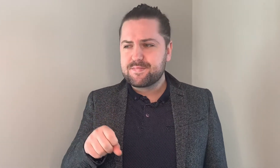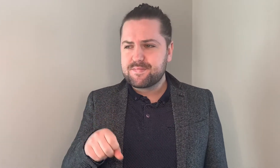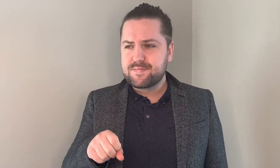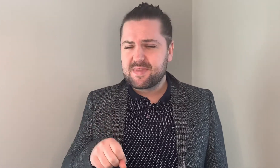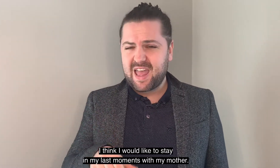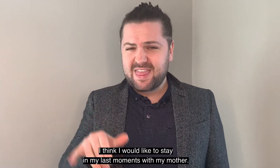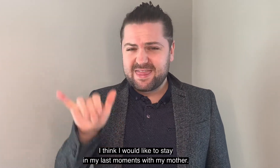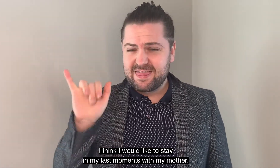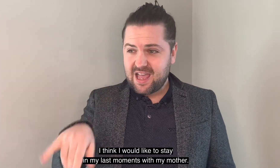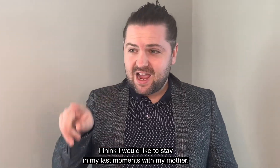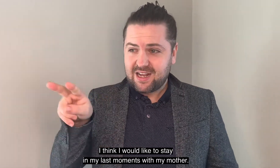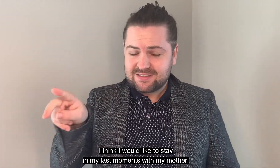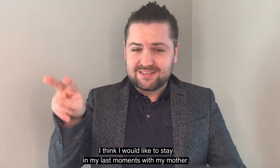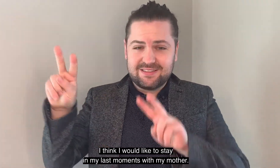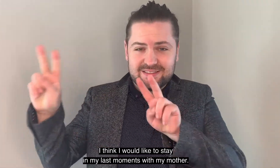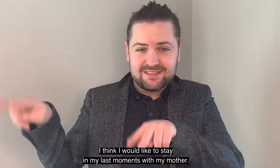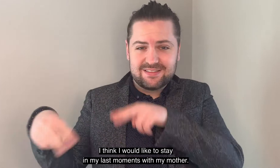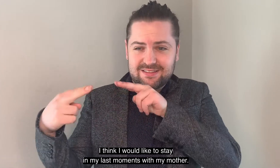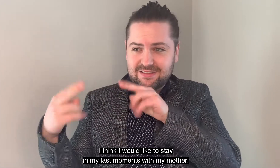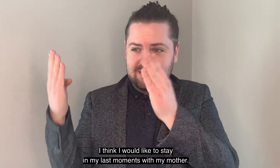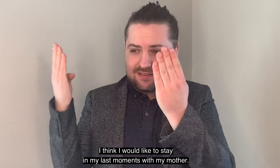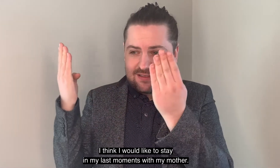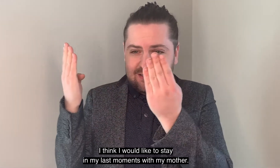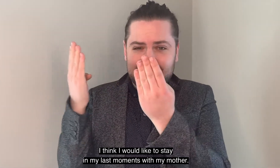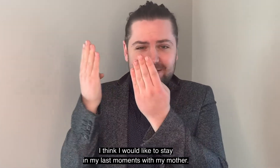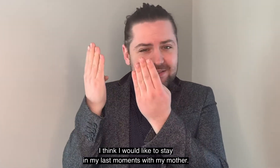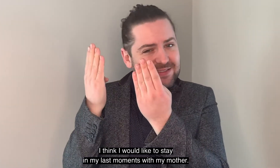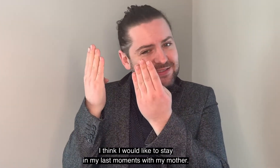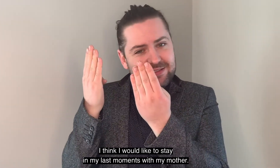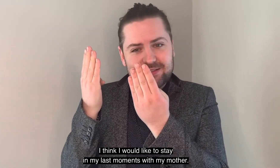I think that I would like to stay in my last moments with my mother for eternity.